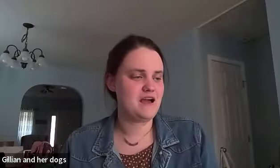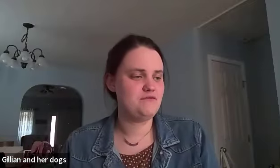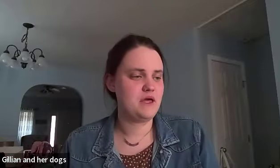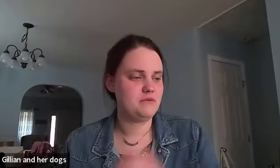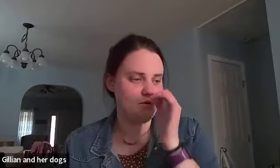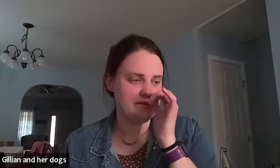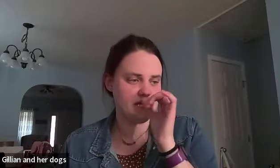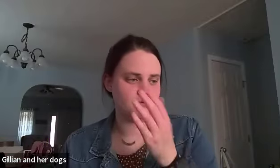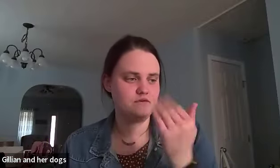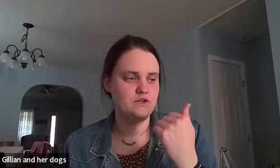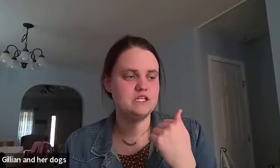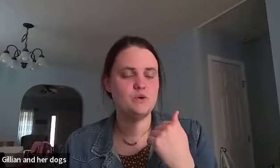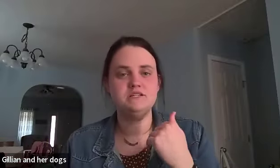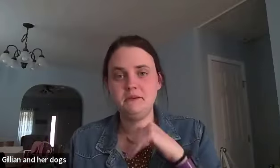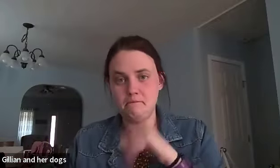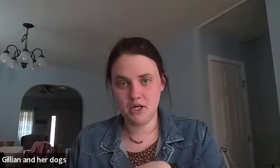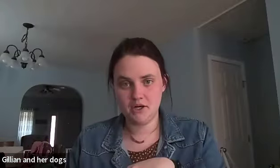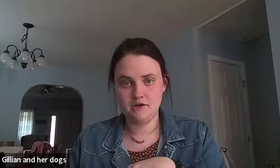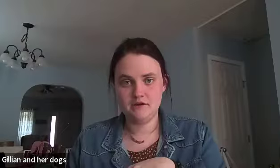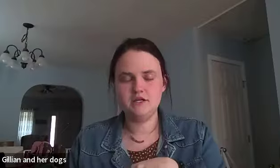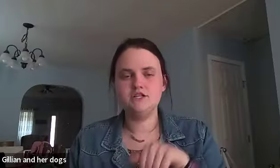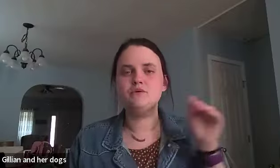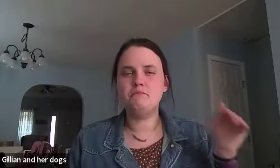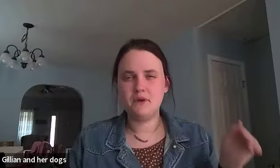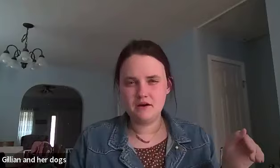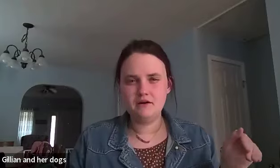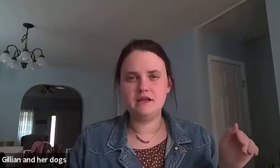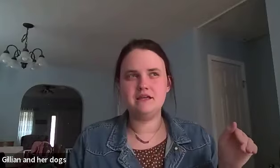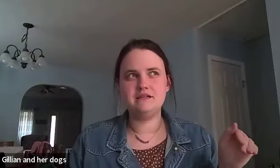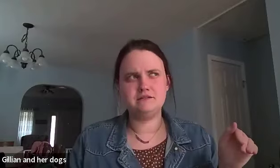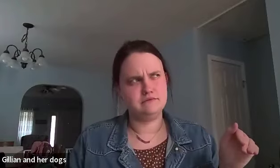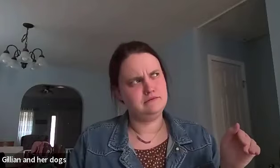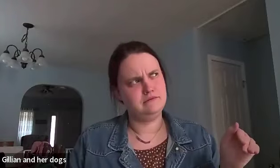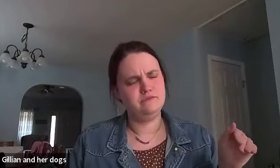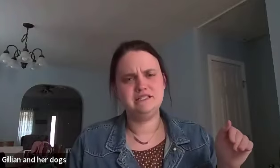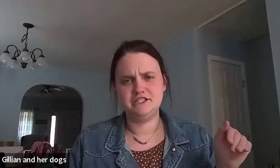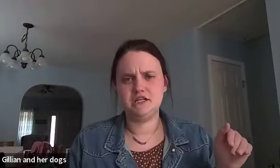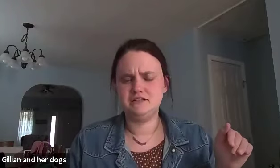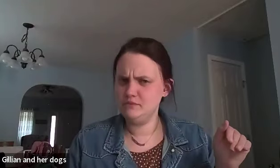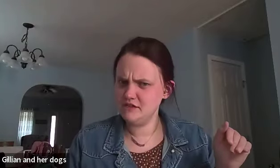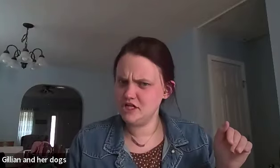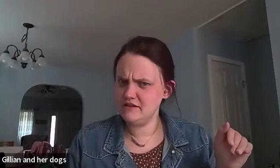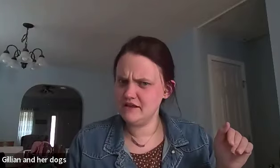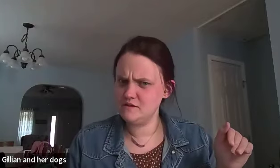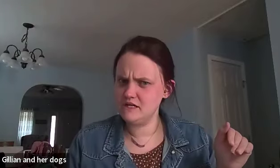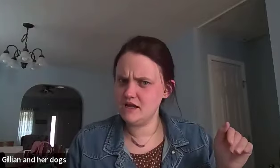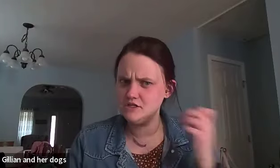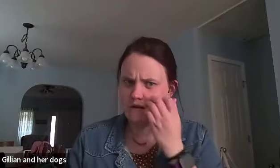have before we stop and review is going to be bird. So bird is We did chick. Did we do chicken last week,